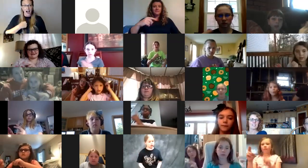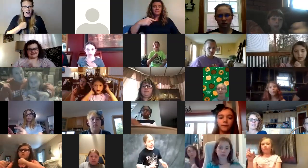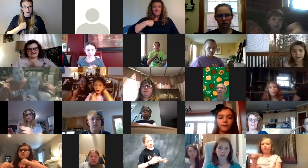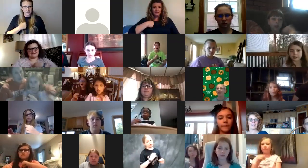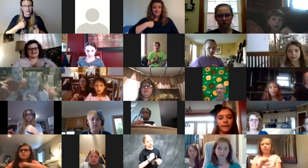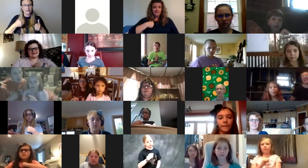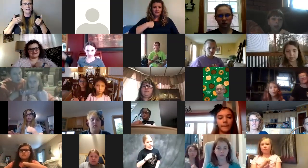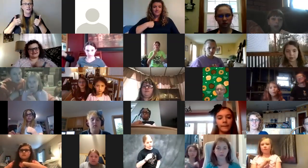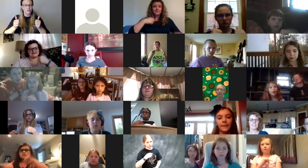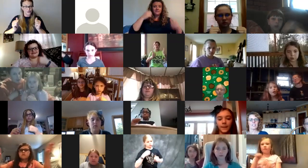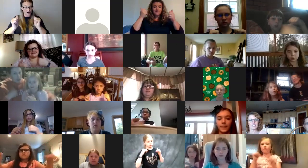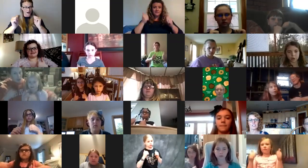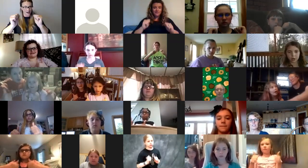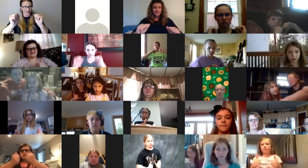I will try